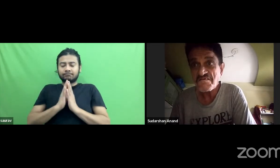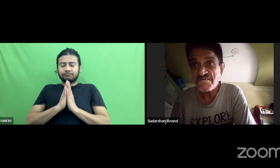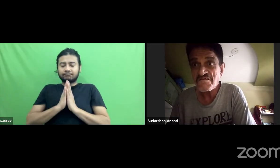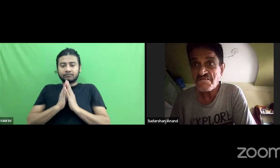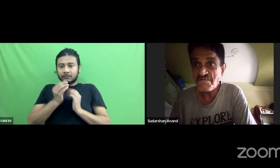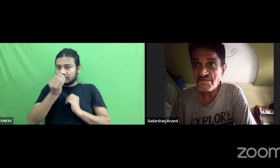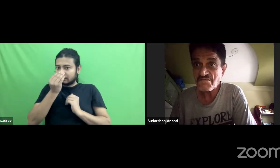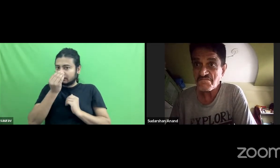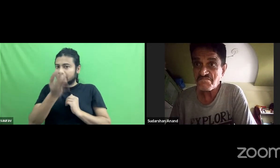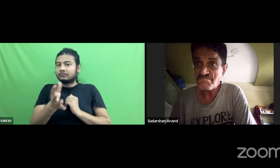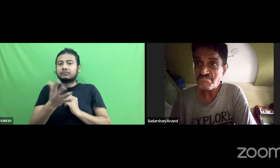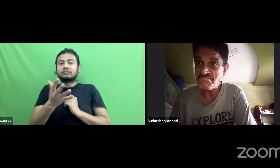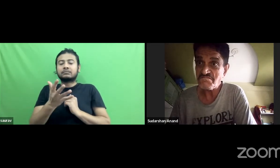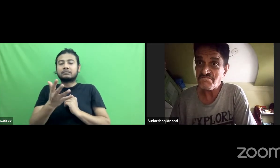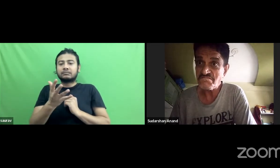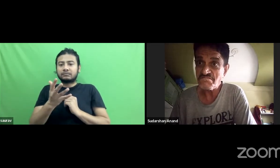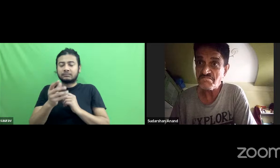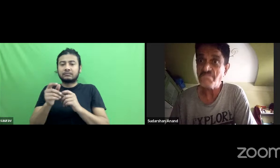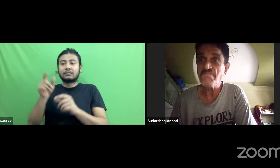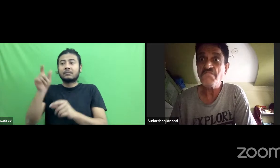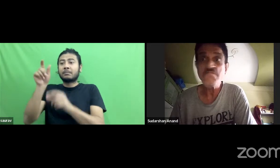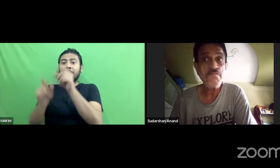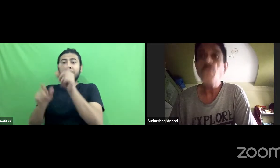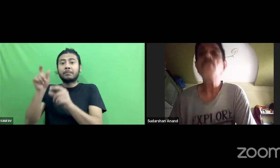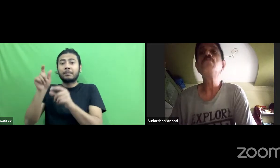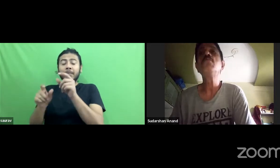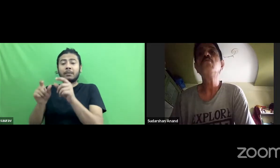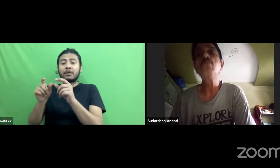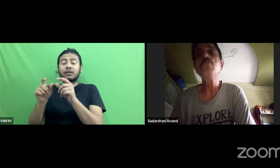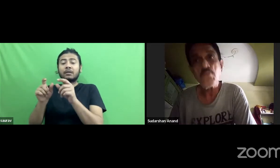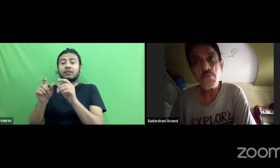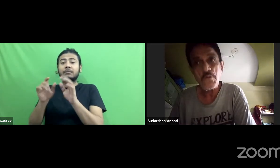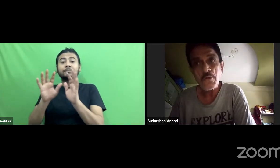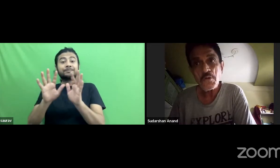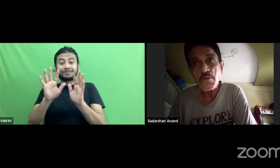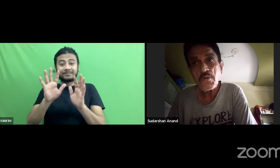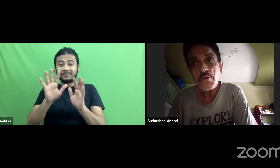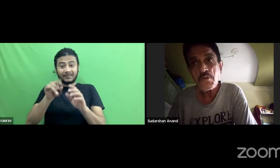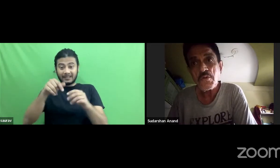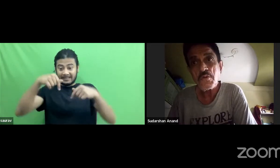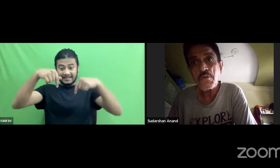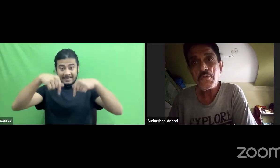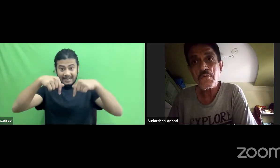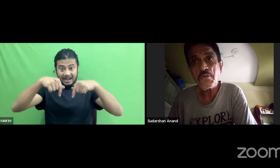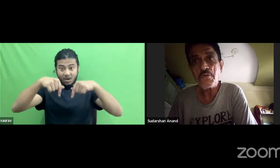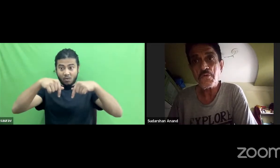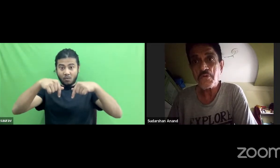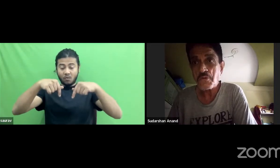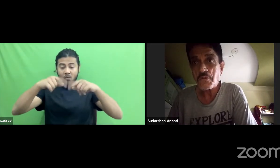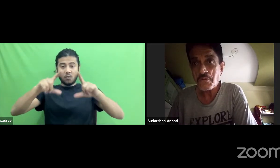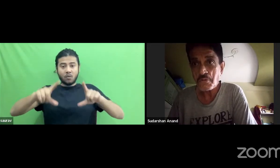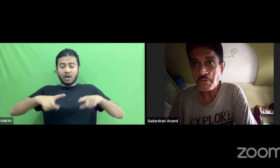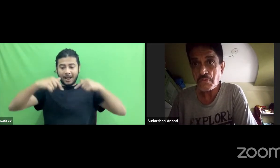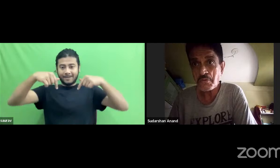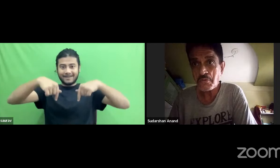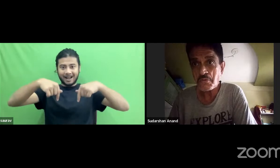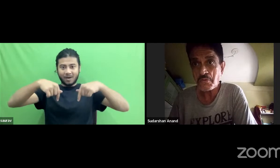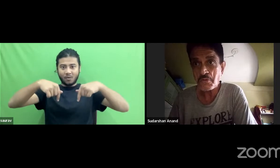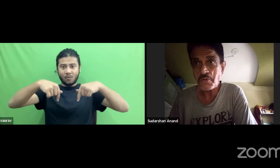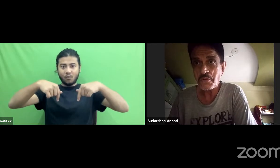God. We're not talking about this birth, because this birth of karma you will get later. I'm talking about a previous